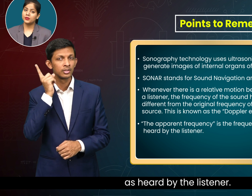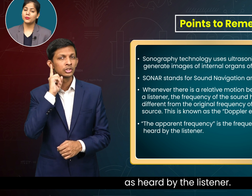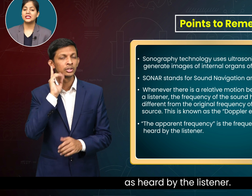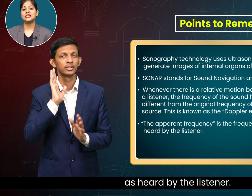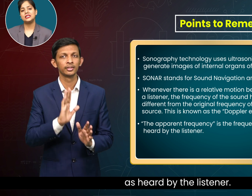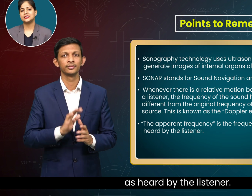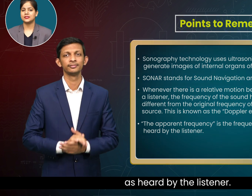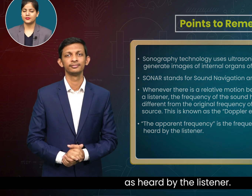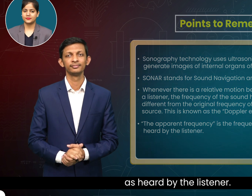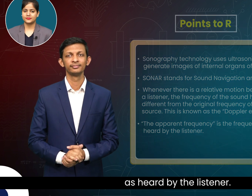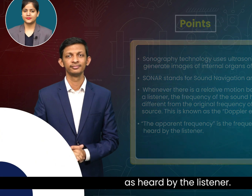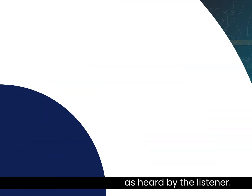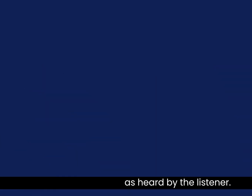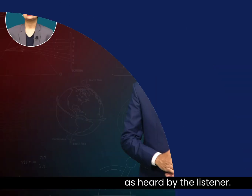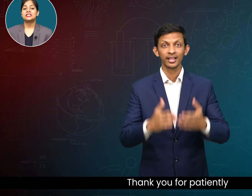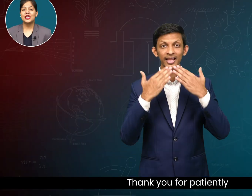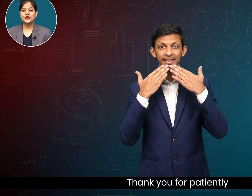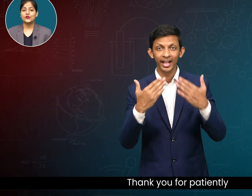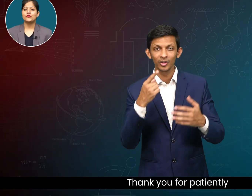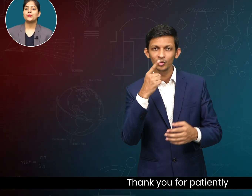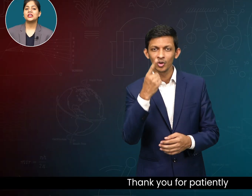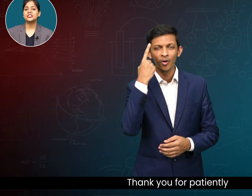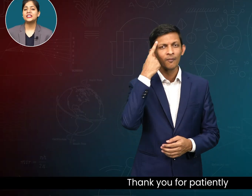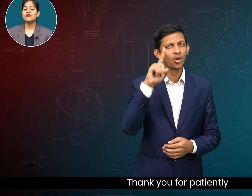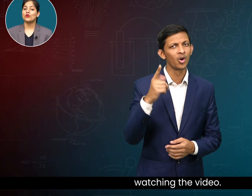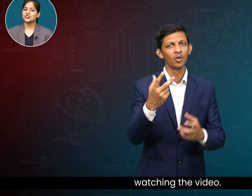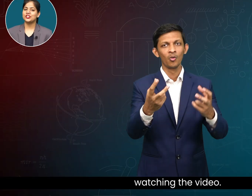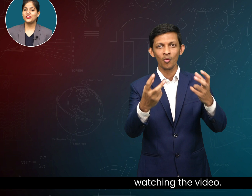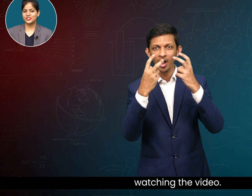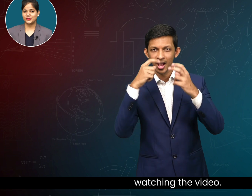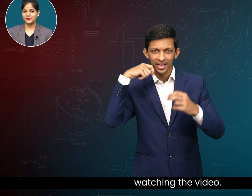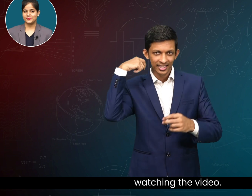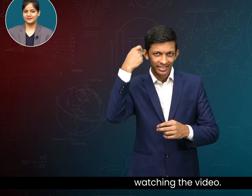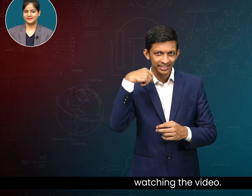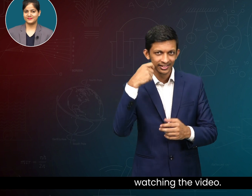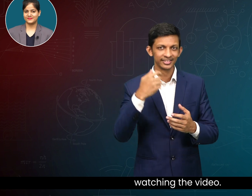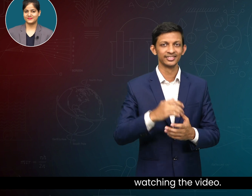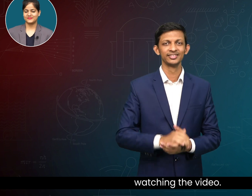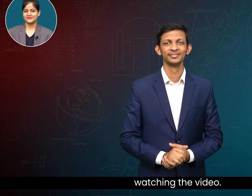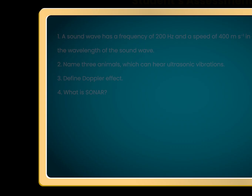heard by the listener. Thank you for patiently watching the video.